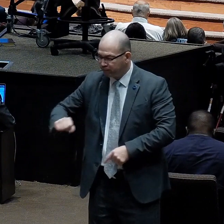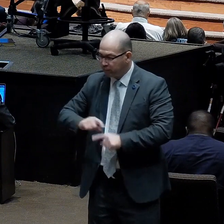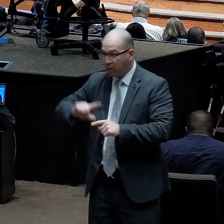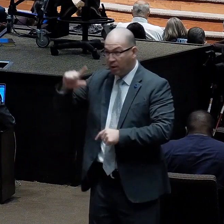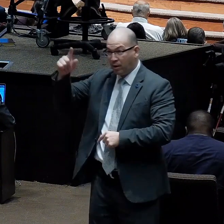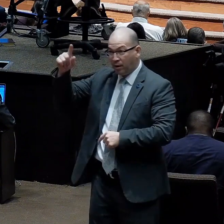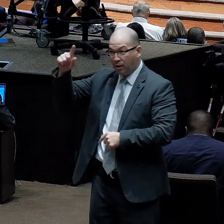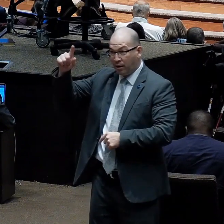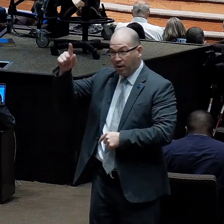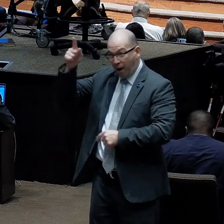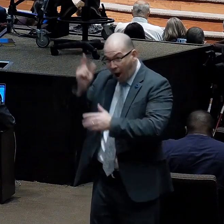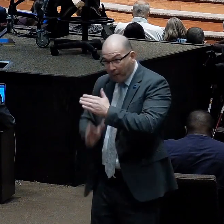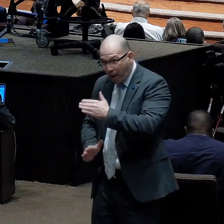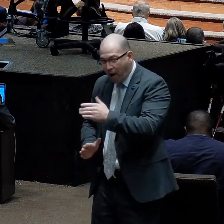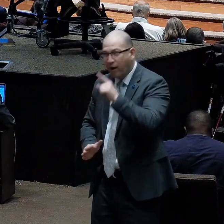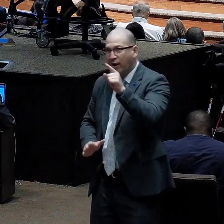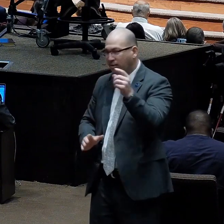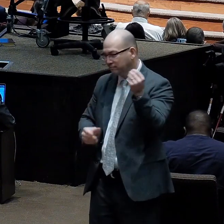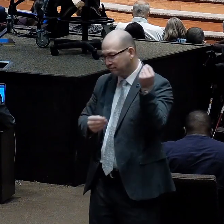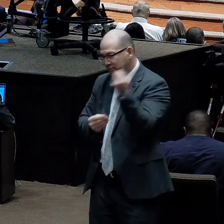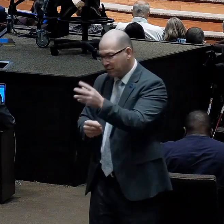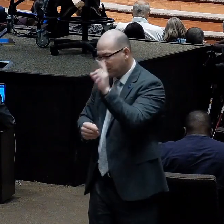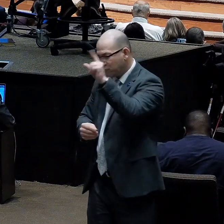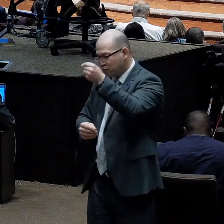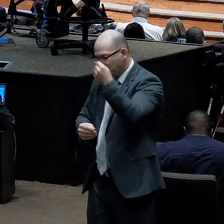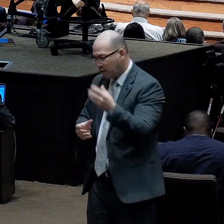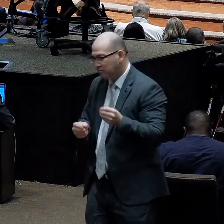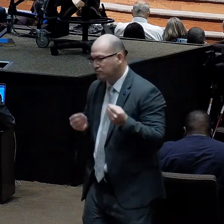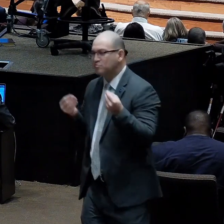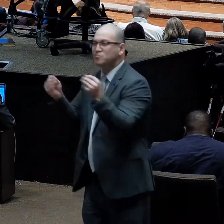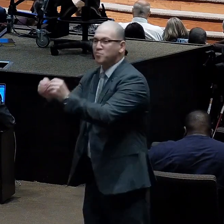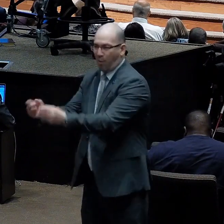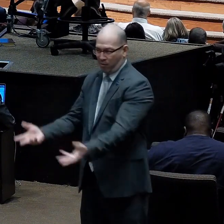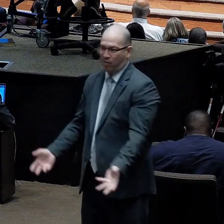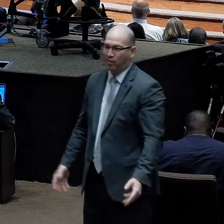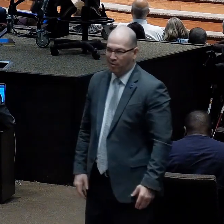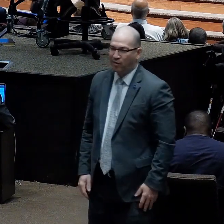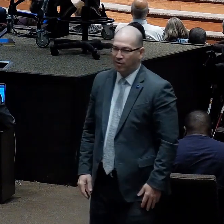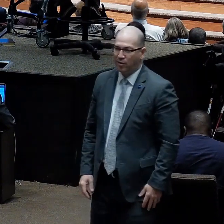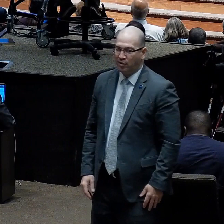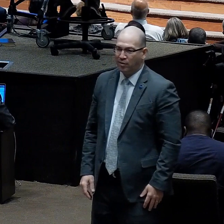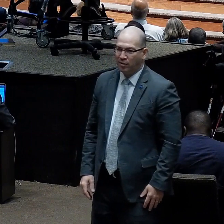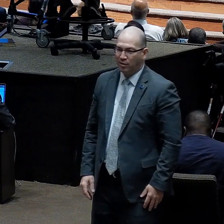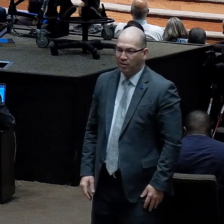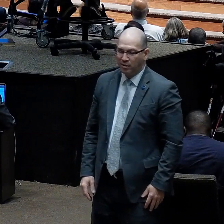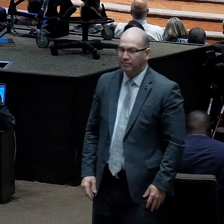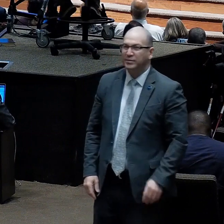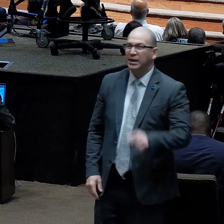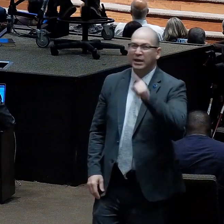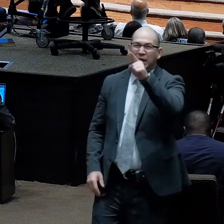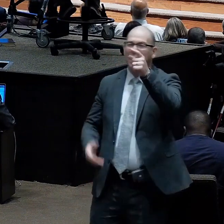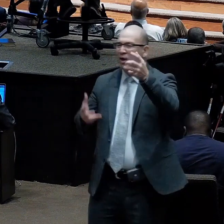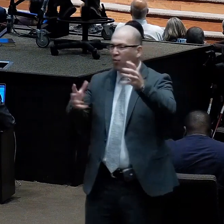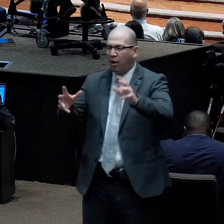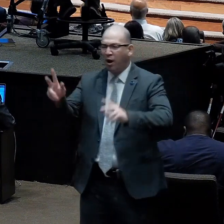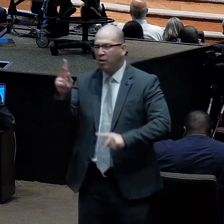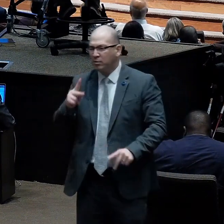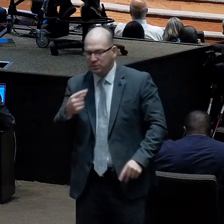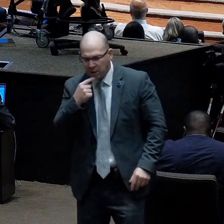God says, I'm looking for someone, watch this now, who's not going around demanding their rights,